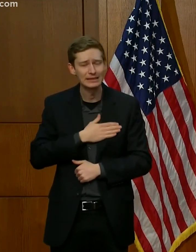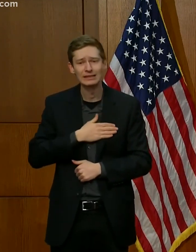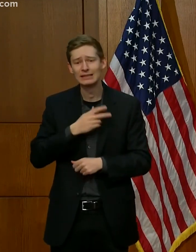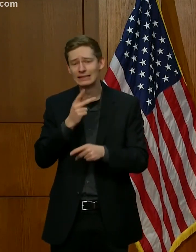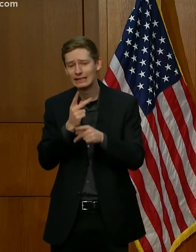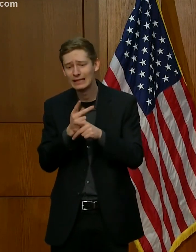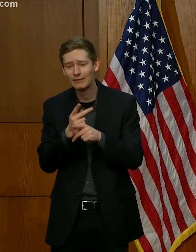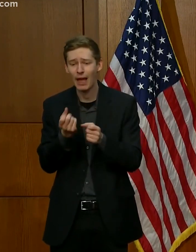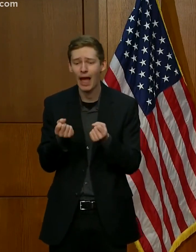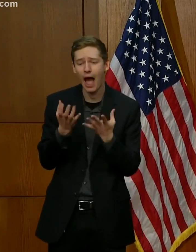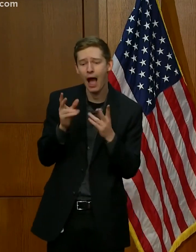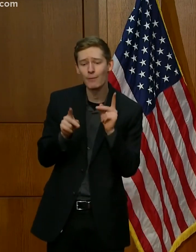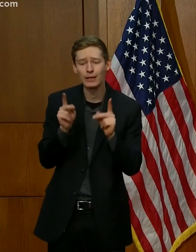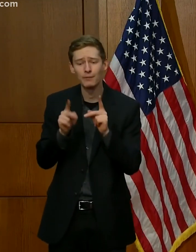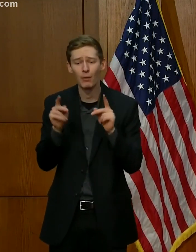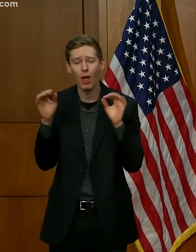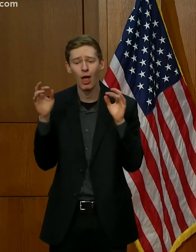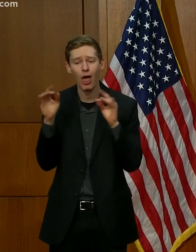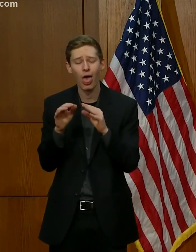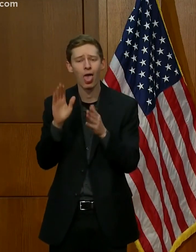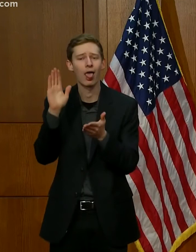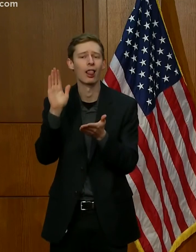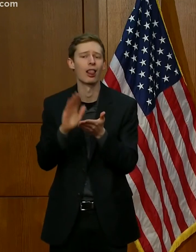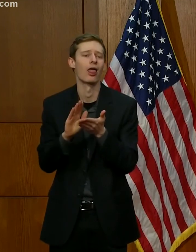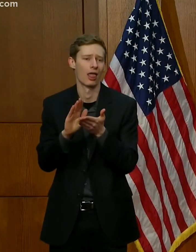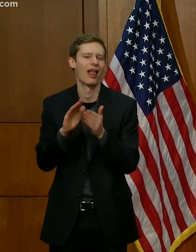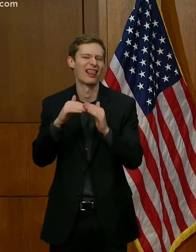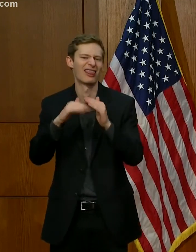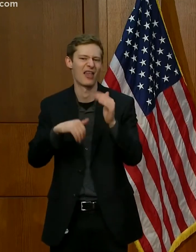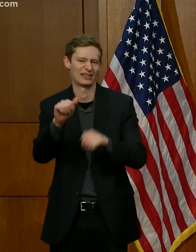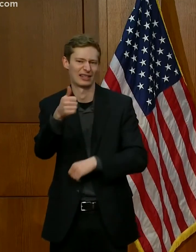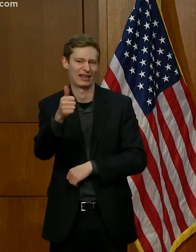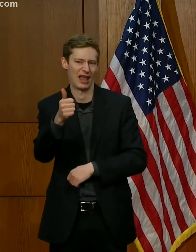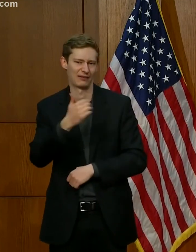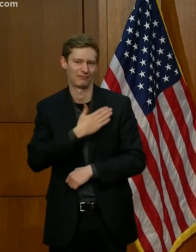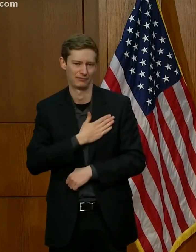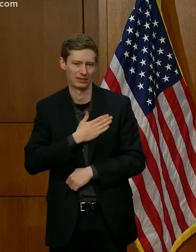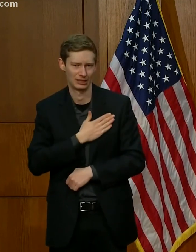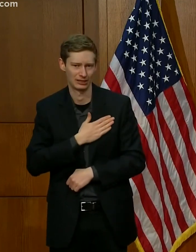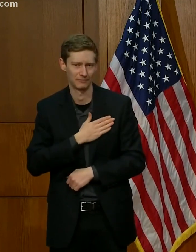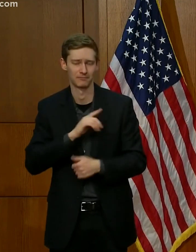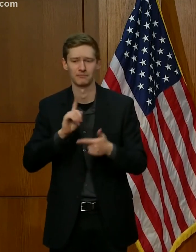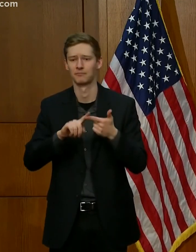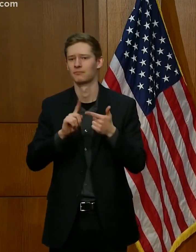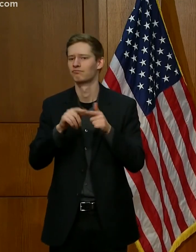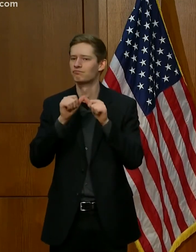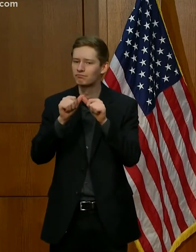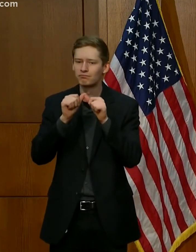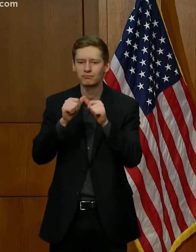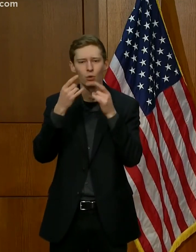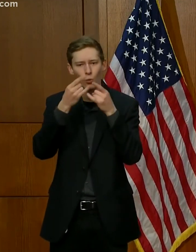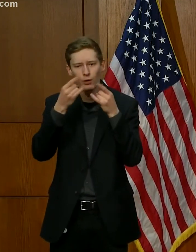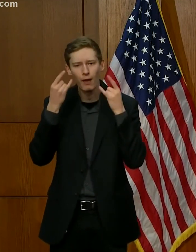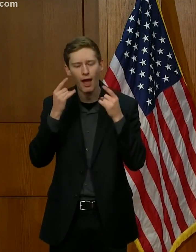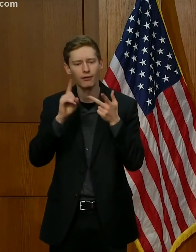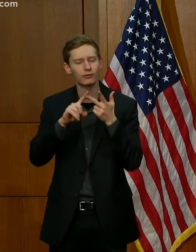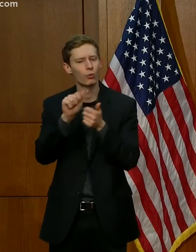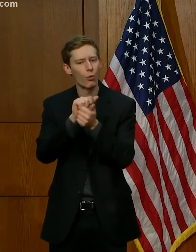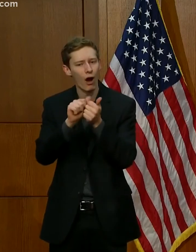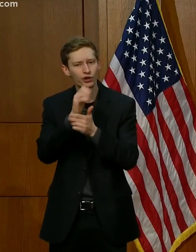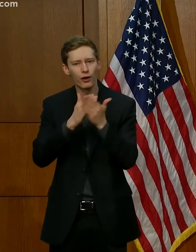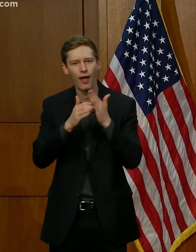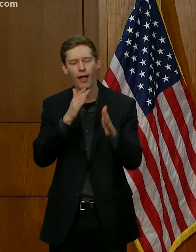your gatherings low, less than 10. Continue to wear your mask. Continue to keep your hands clean. Again,